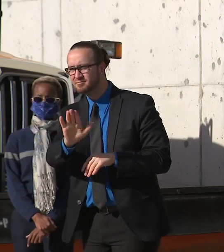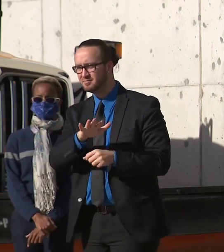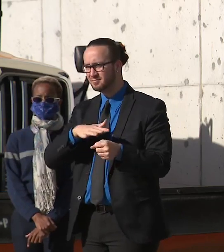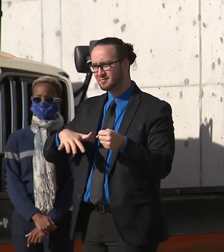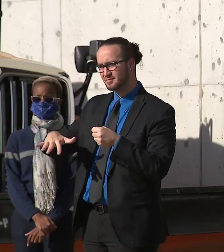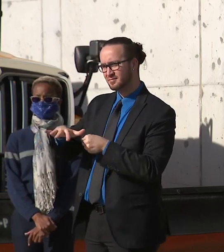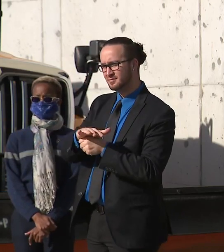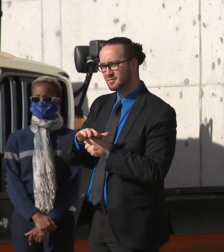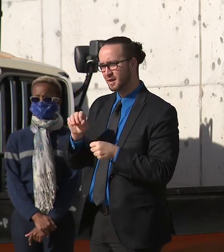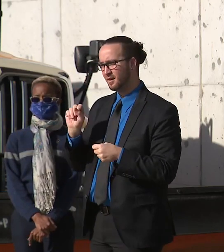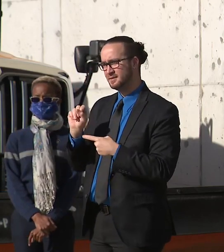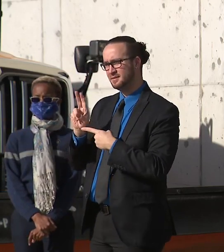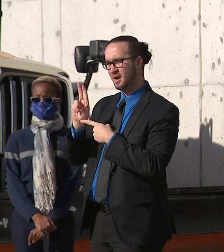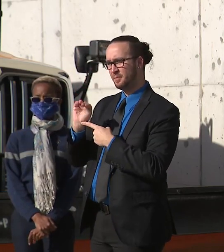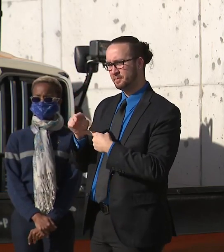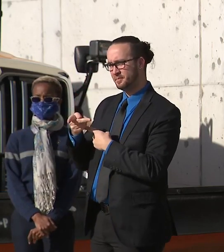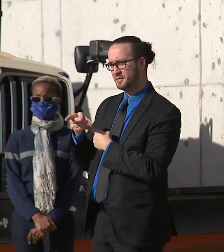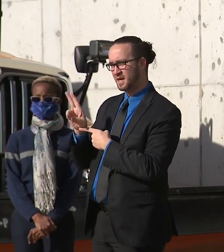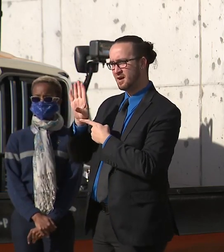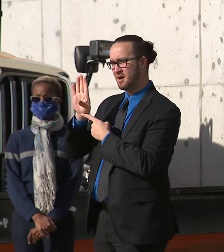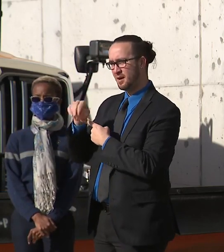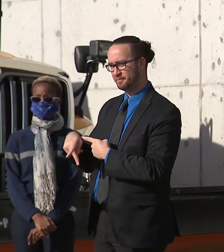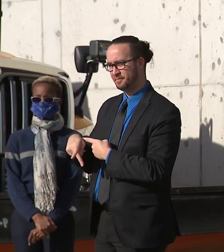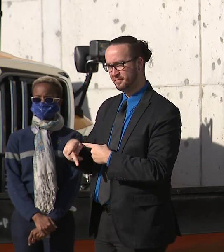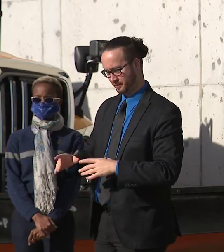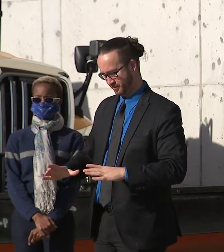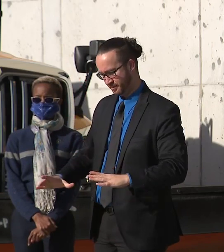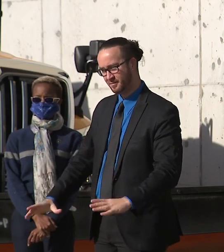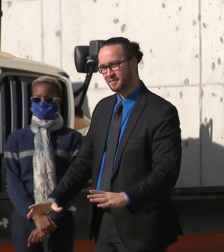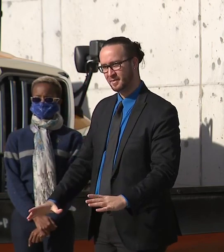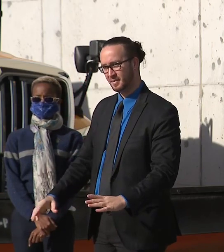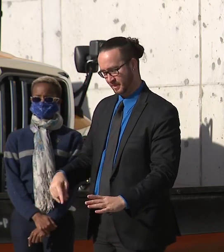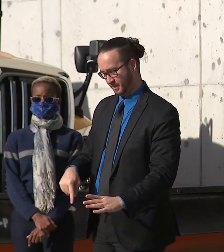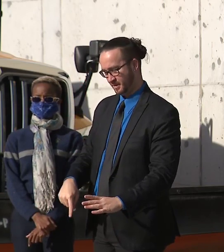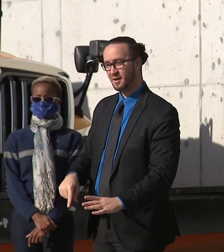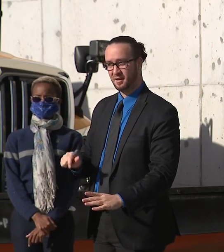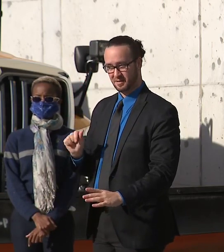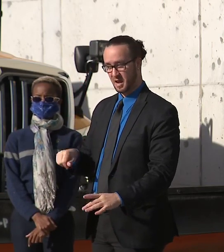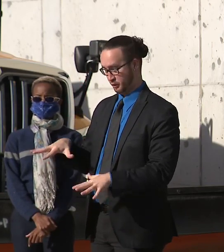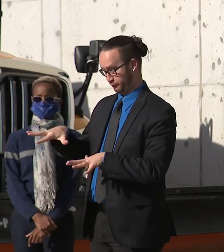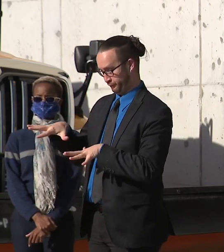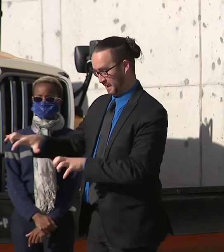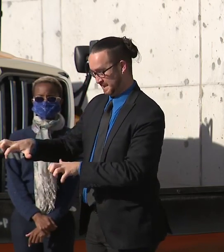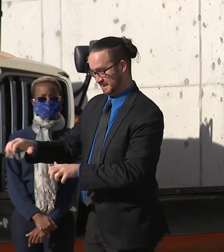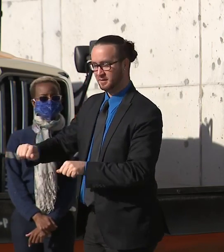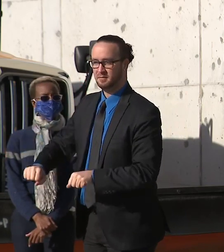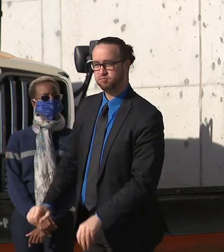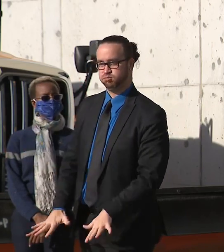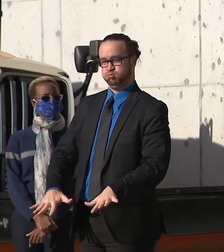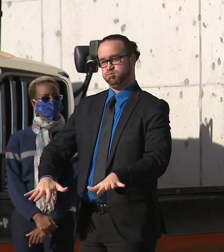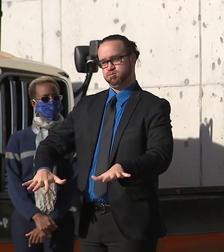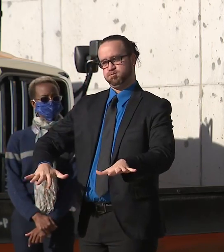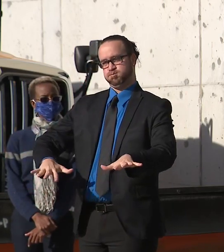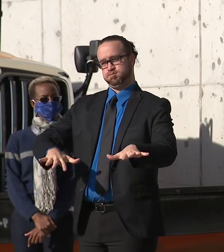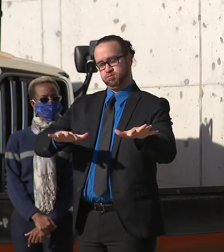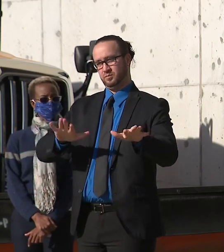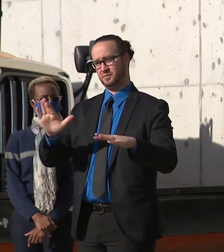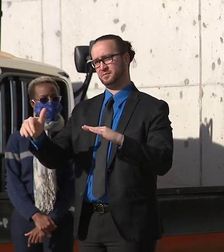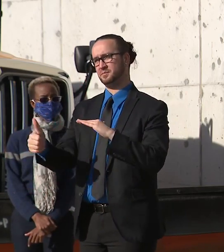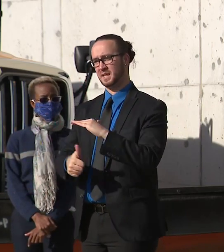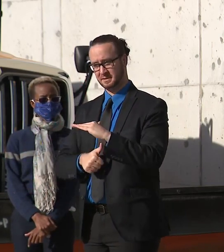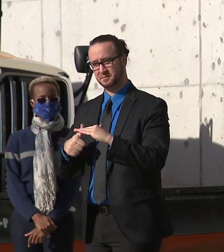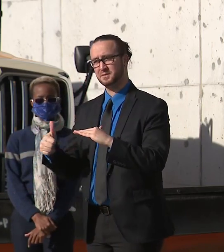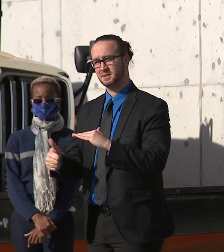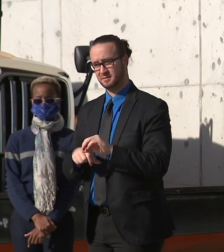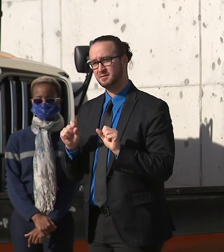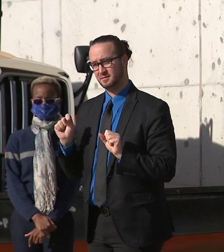can lead to basement flooding. Keep in mind that the Department of Public Works makes repairs on the city's side of the water